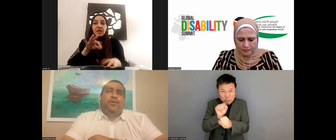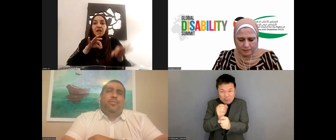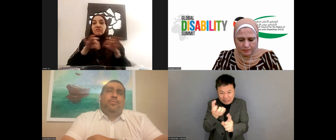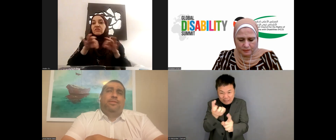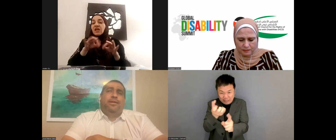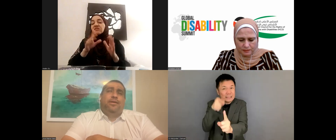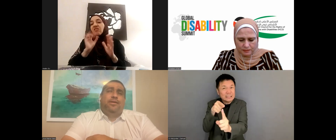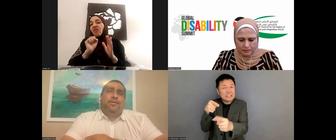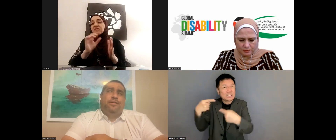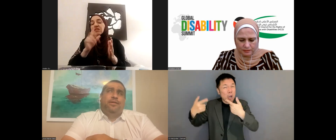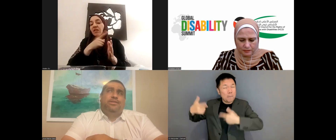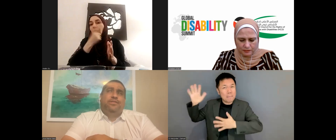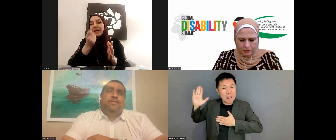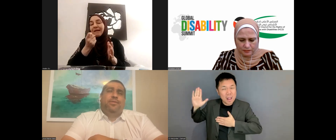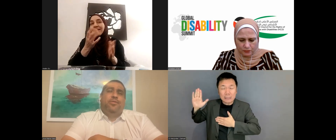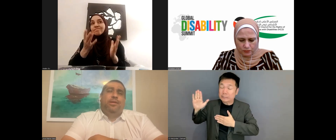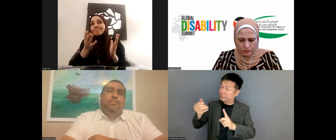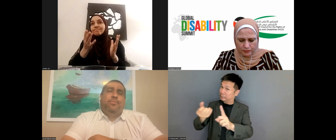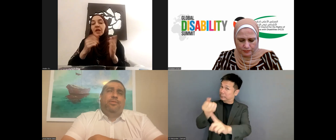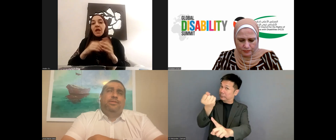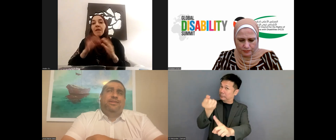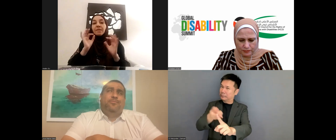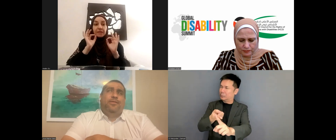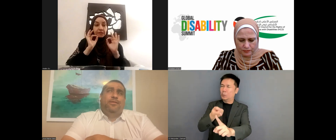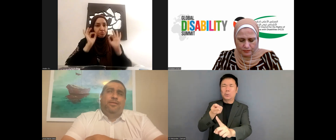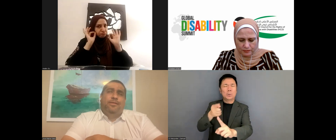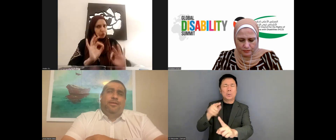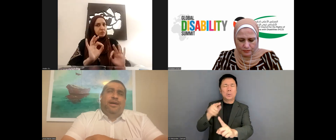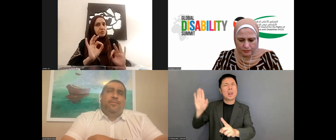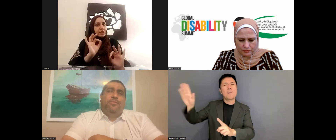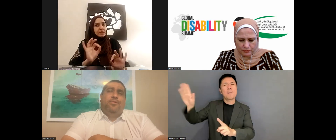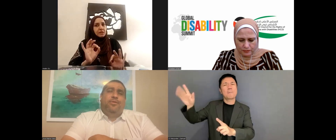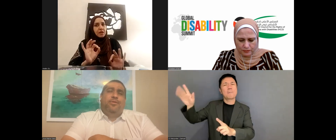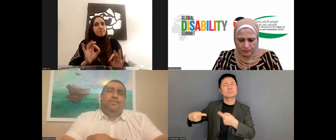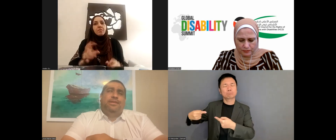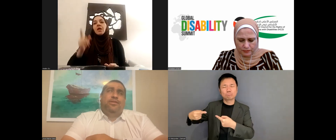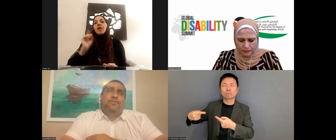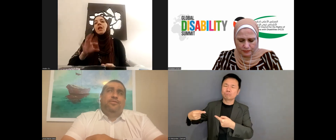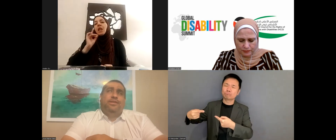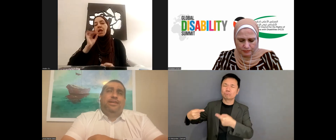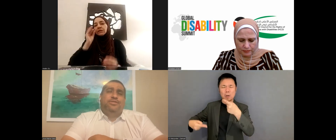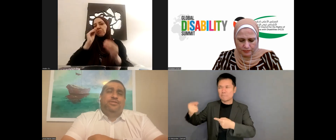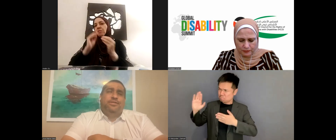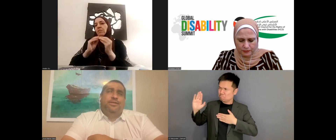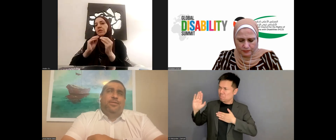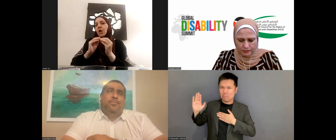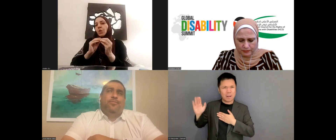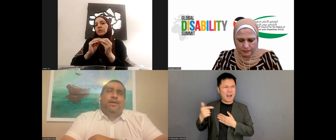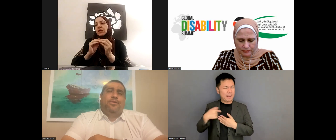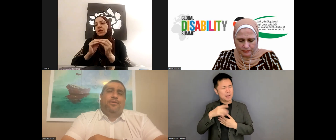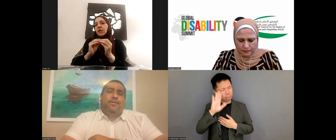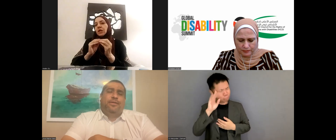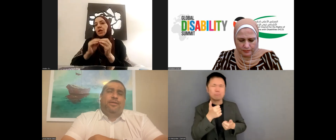those commitments that are driven only by political will are more on the side of good intentions,